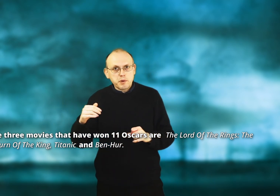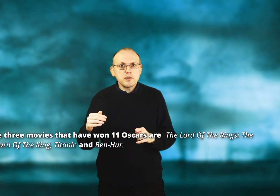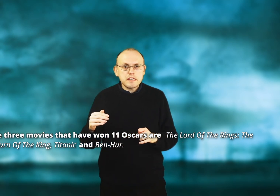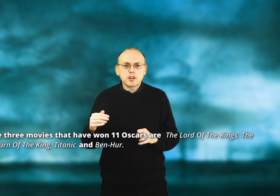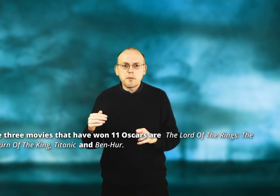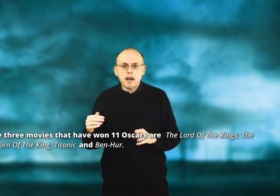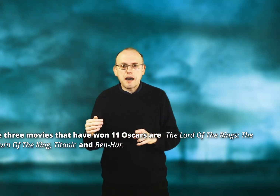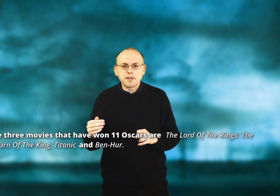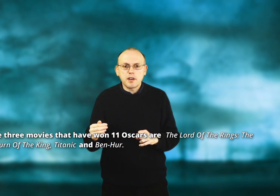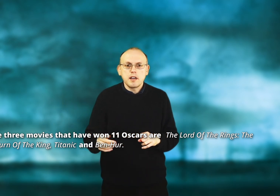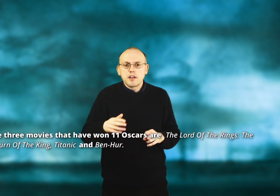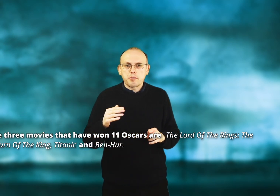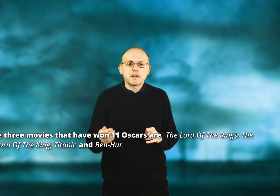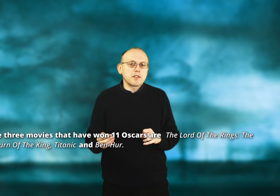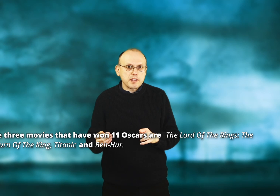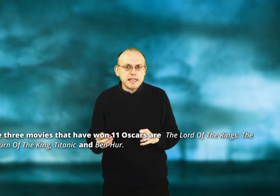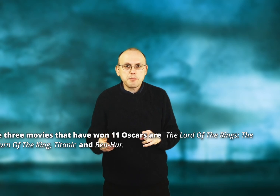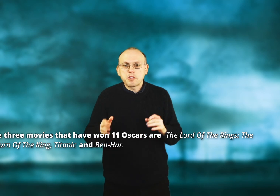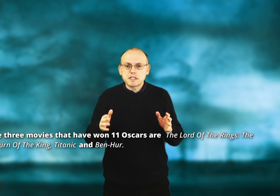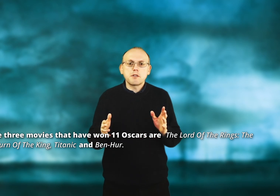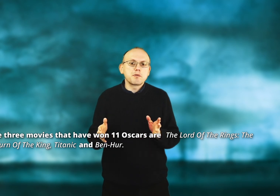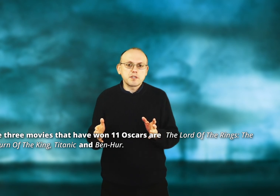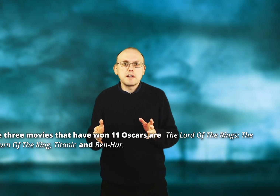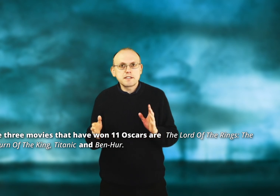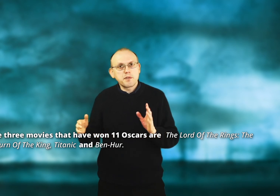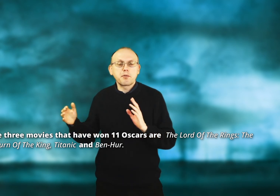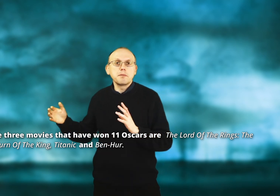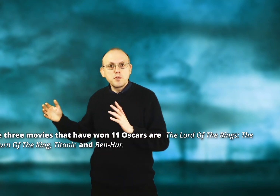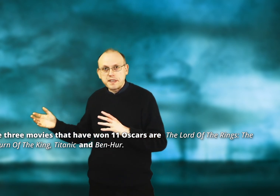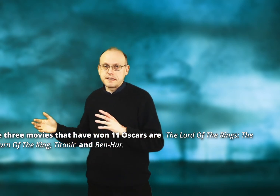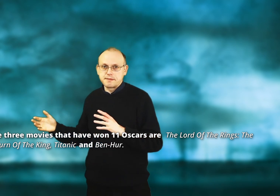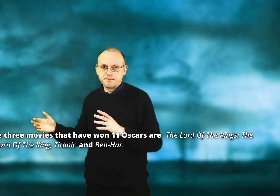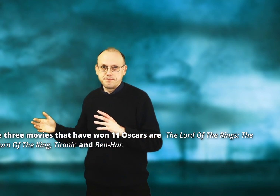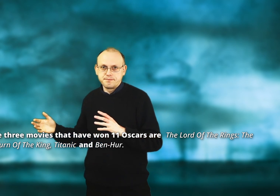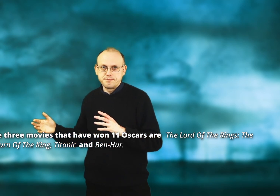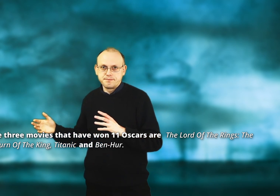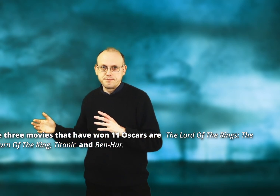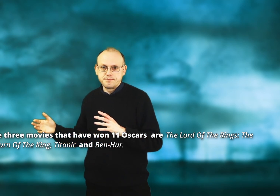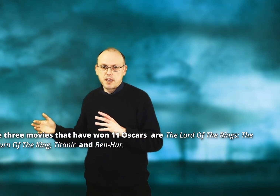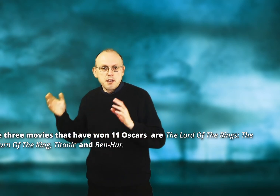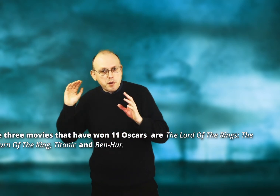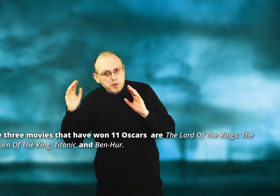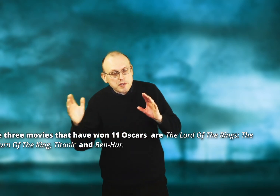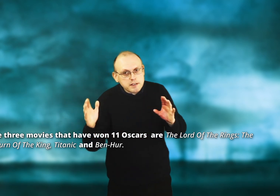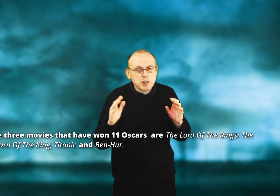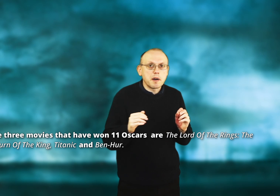need a comma after The Return of the King because here we've got a list of 3 movies. But we don't need a comma before